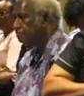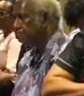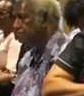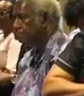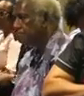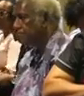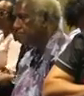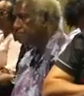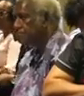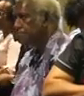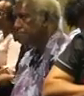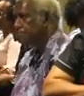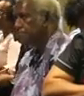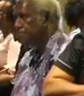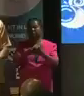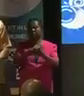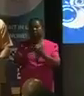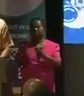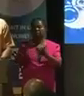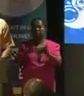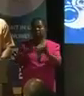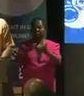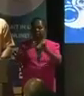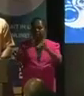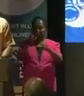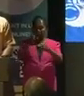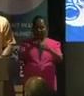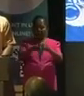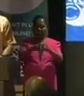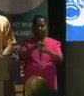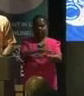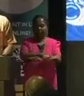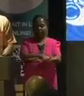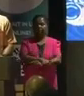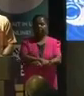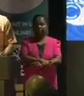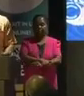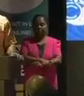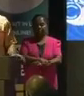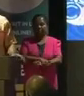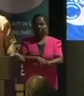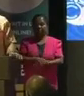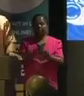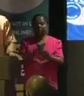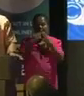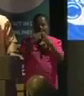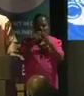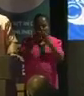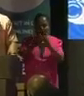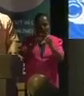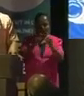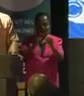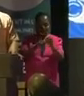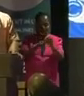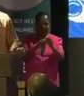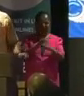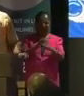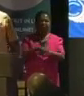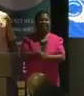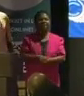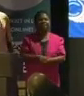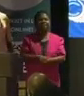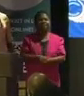money all low tax, yeah. Thank you for that question.